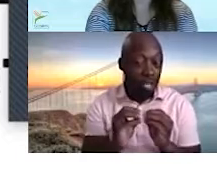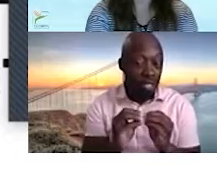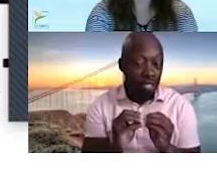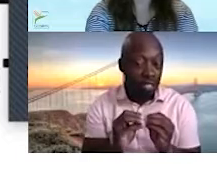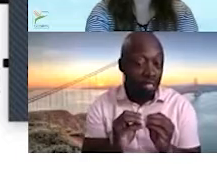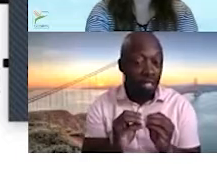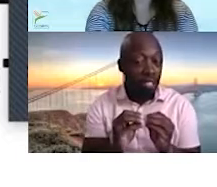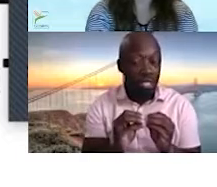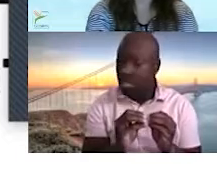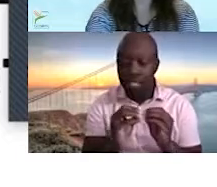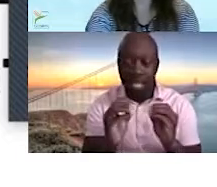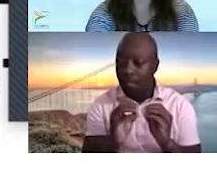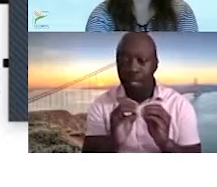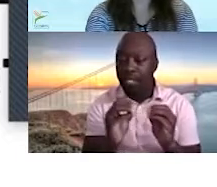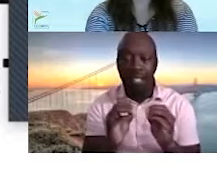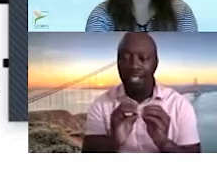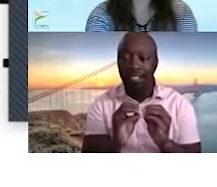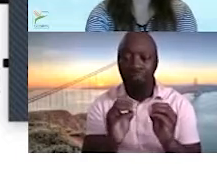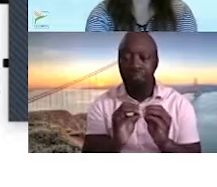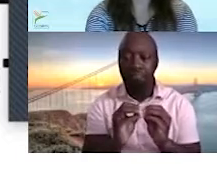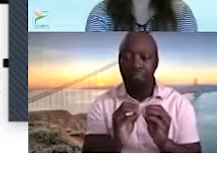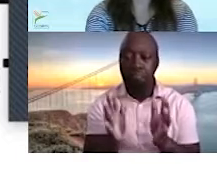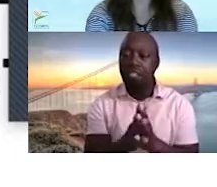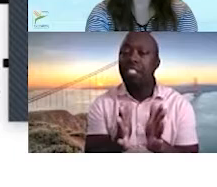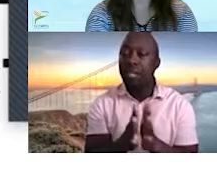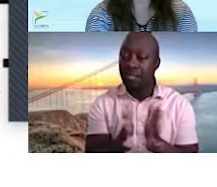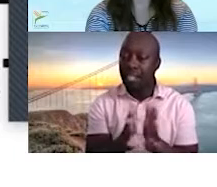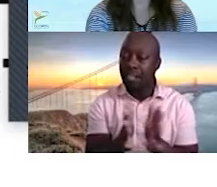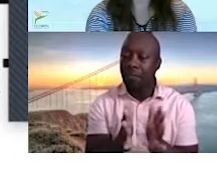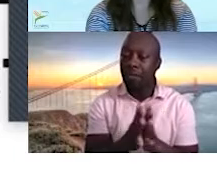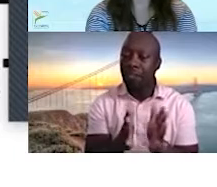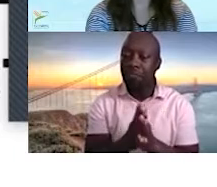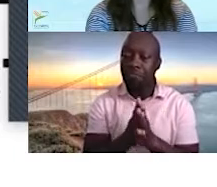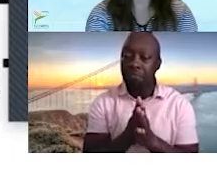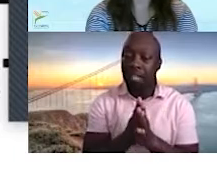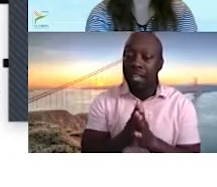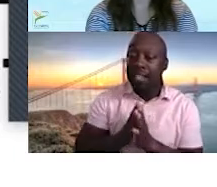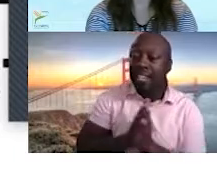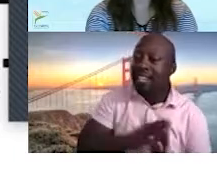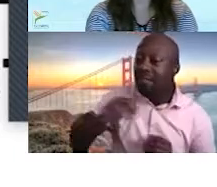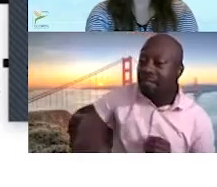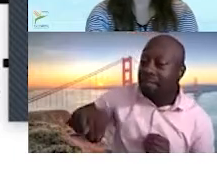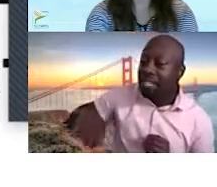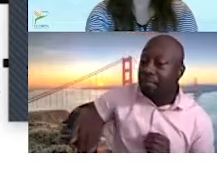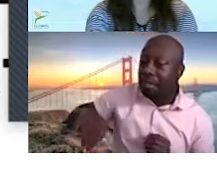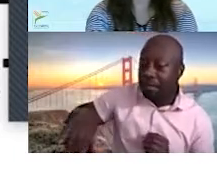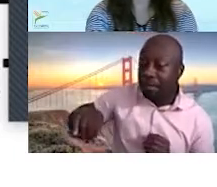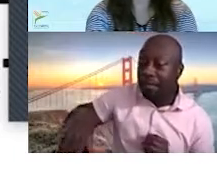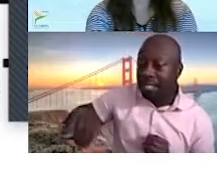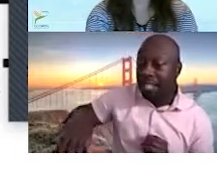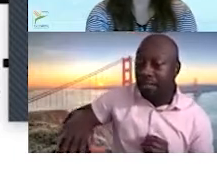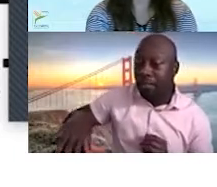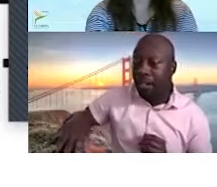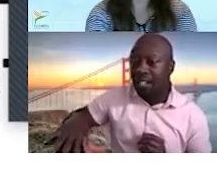more. This is not baby sign. This is baby sign for more. Kicking of the feet might be